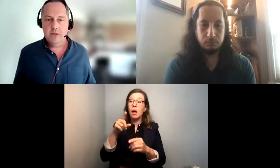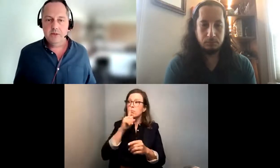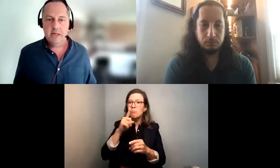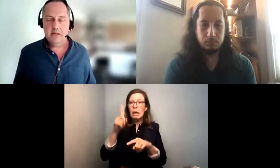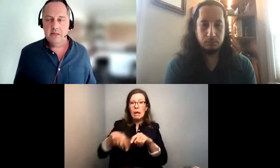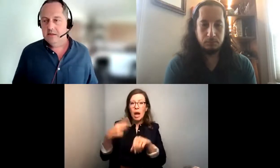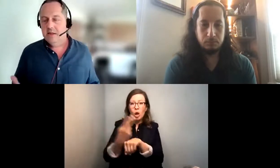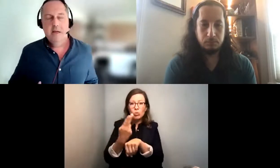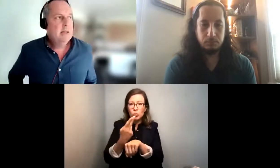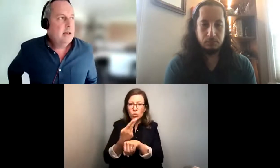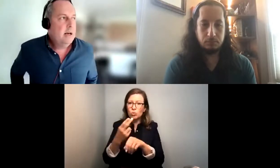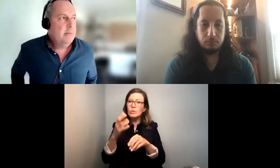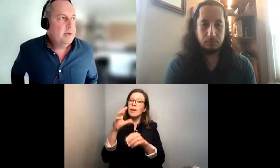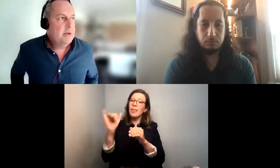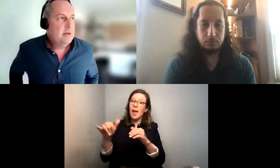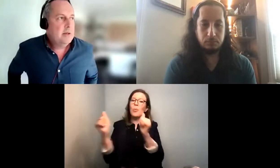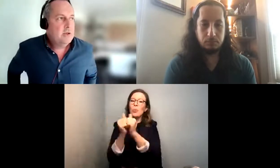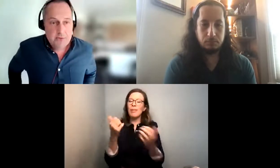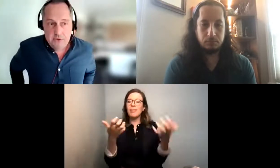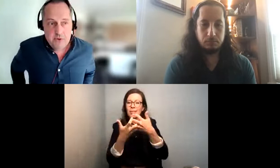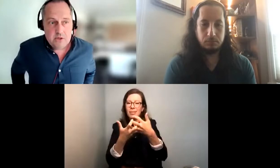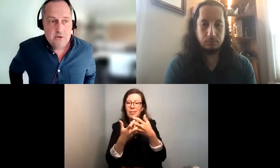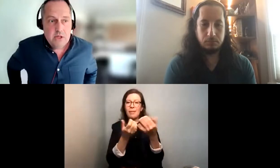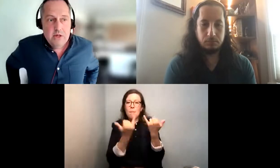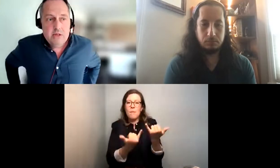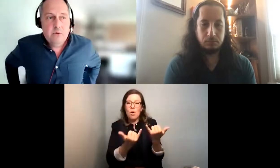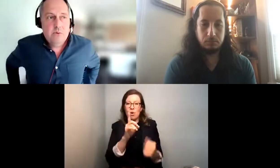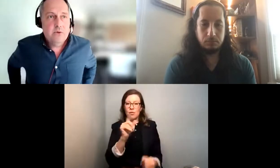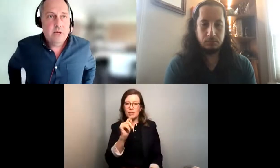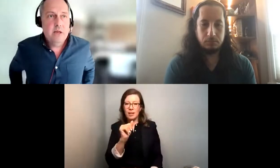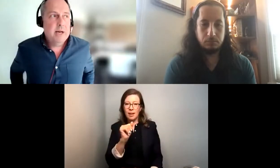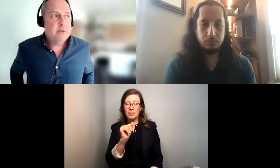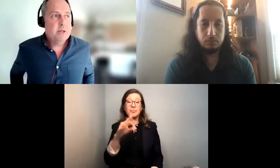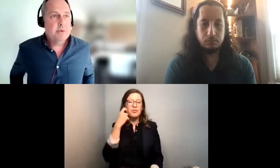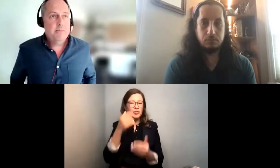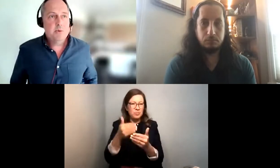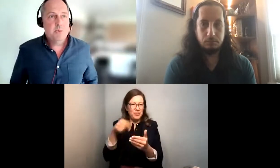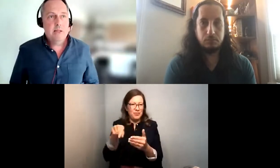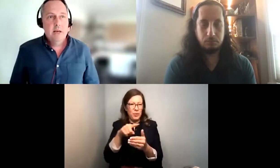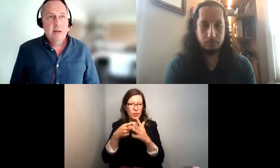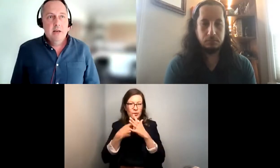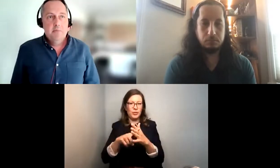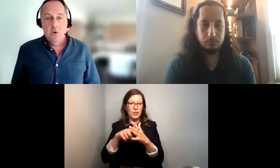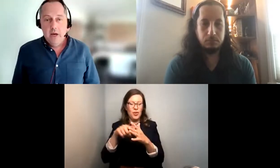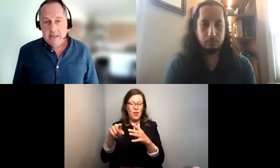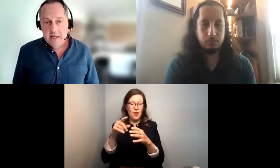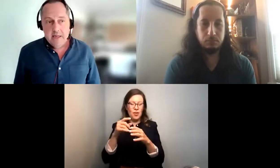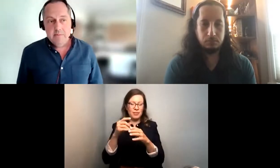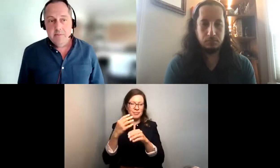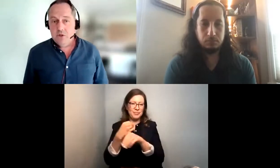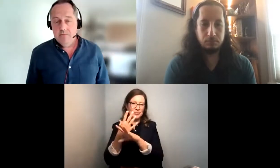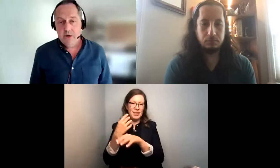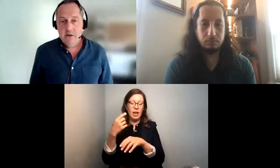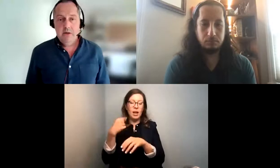use more modern data. And just before this call started, we were talking about some of the problems with poor